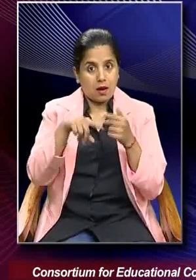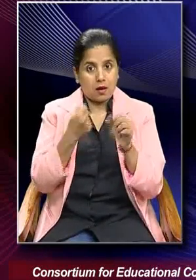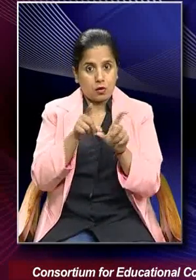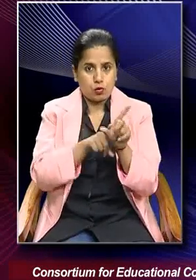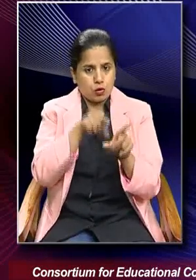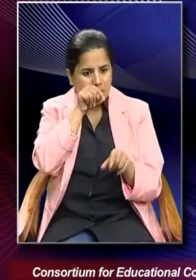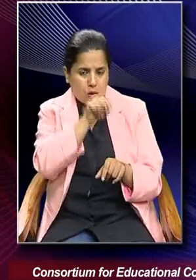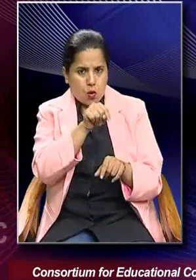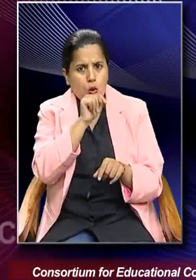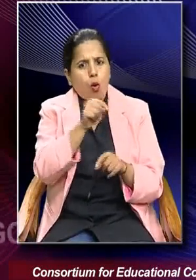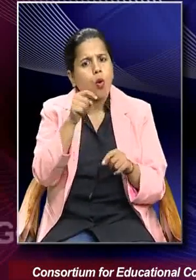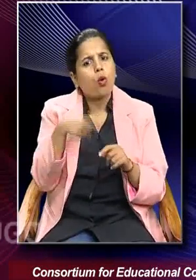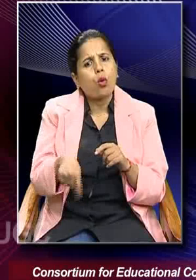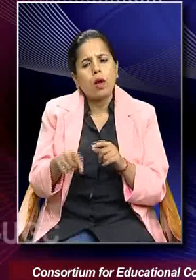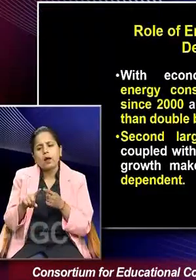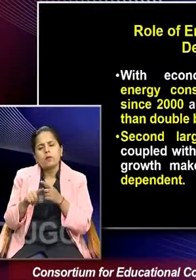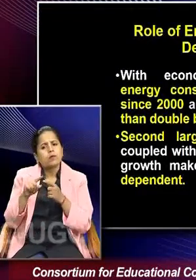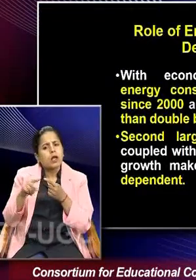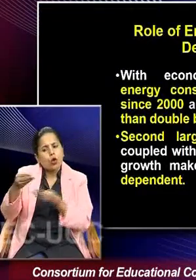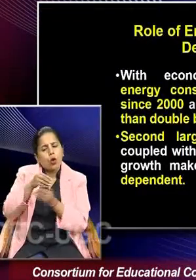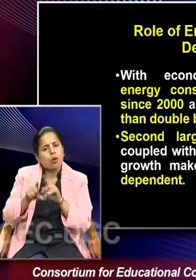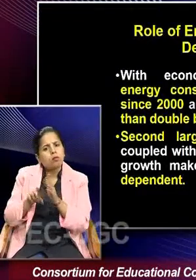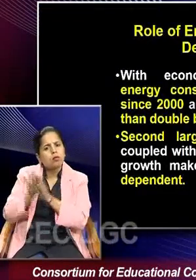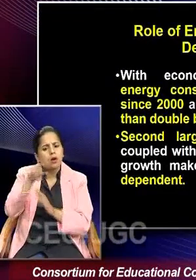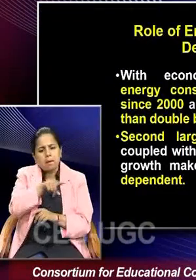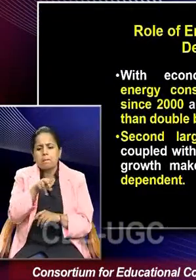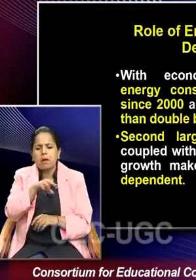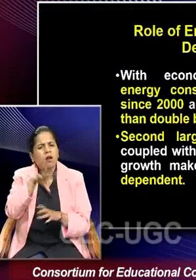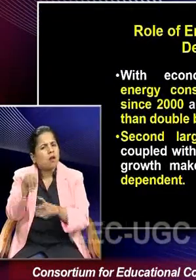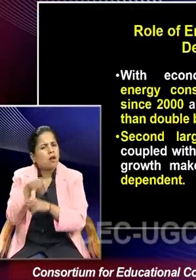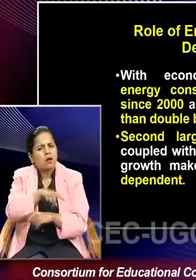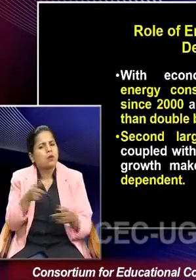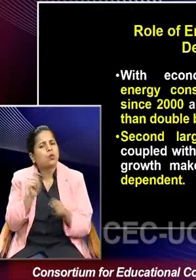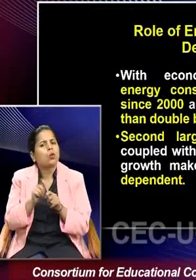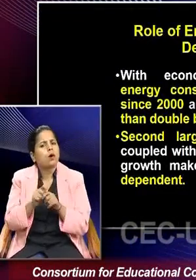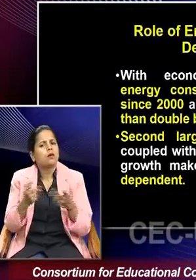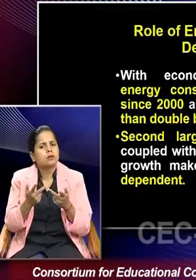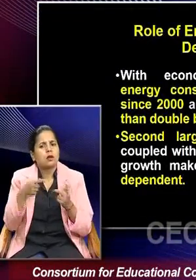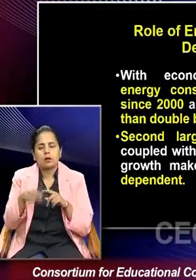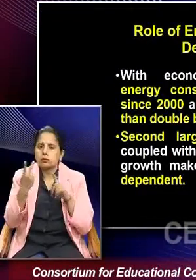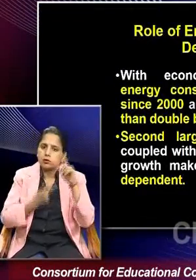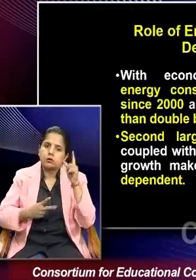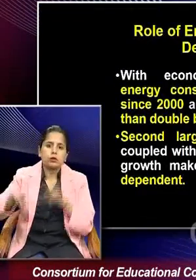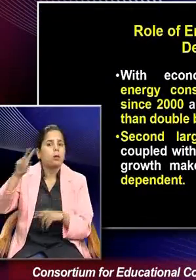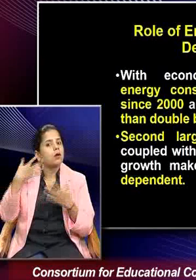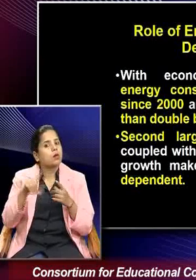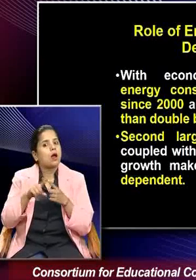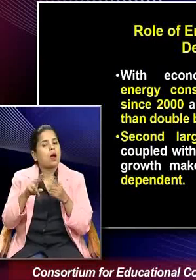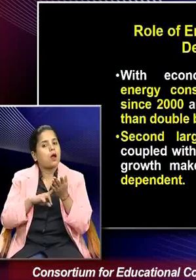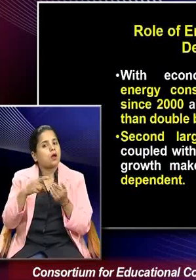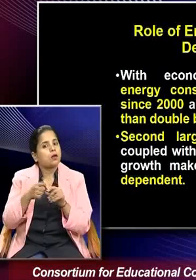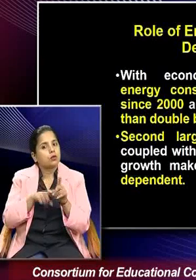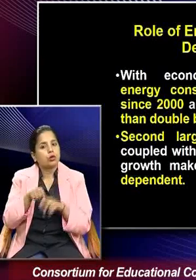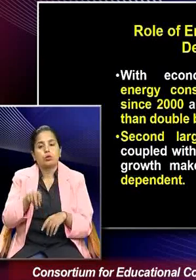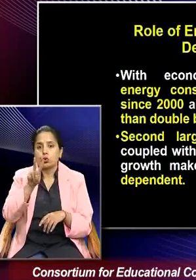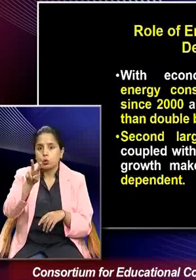economic development? With economic growth, India's energy consumption has doubled since 2000